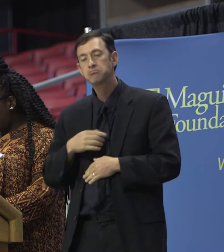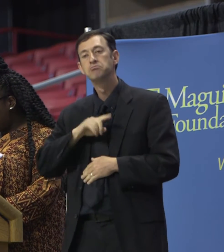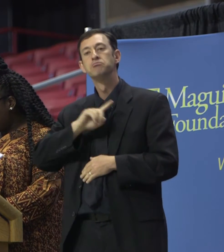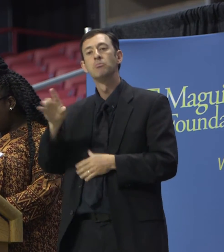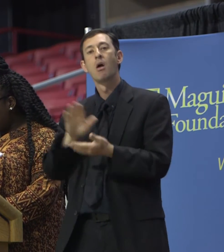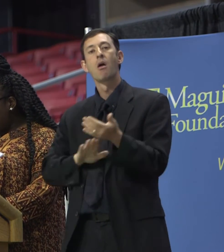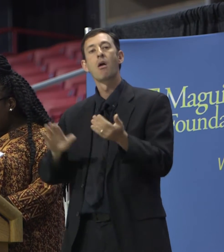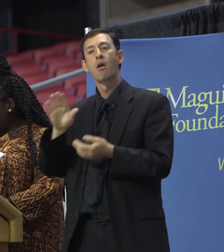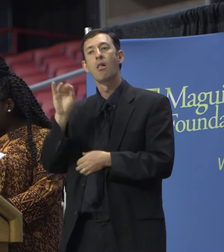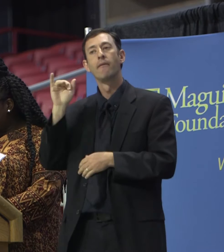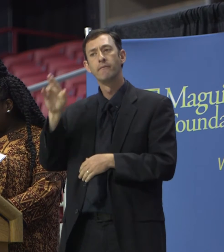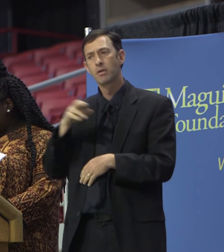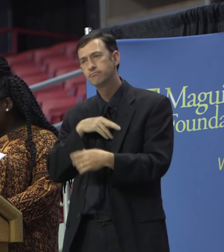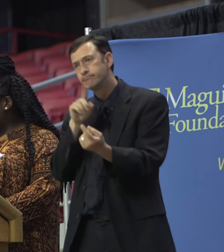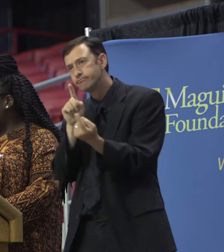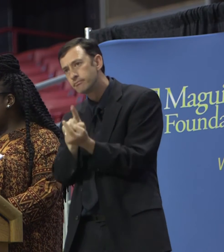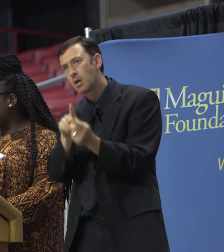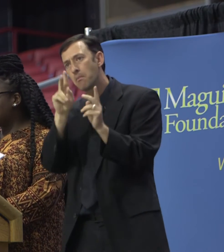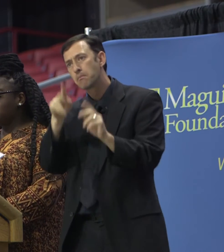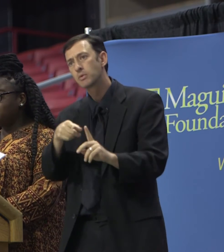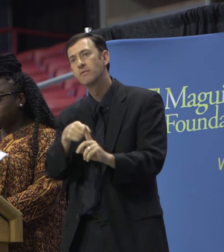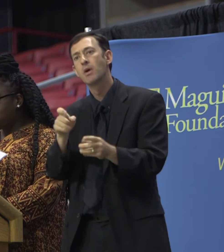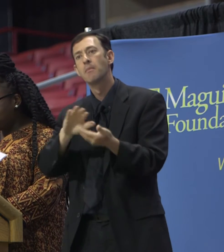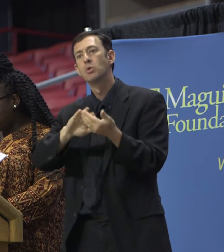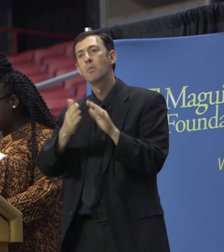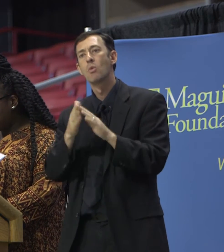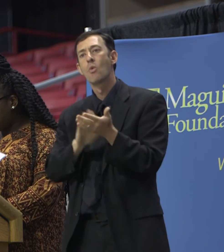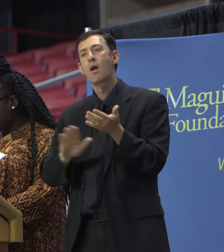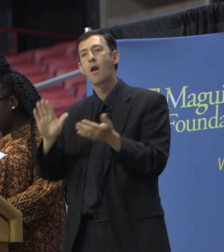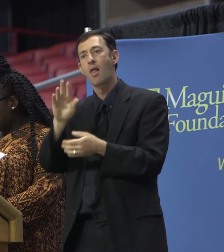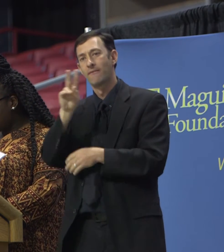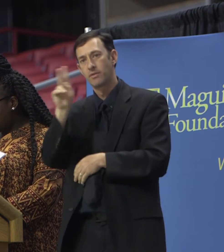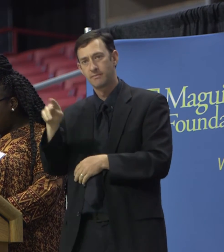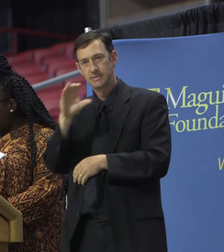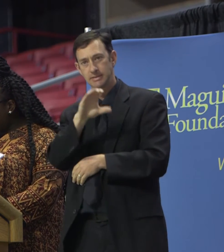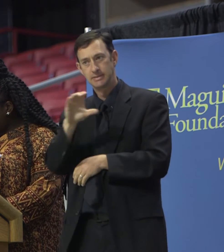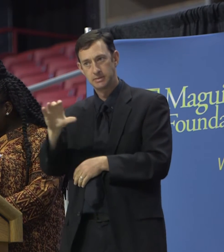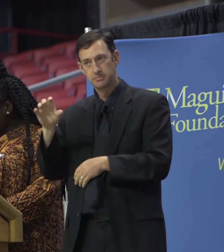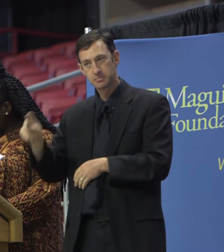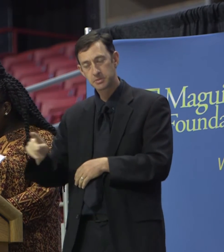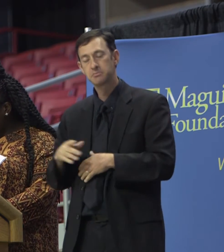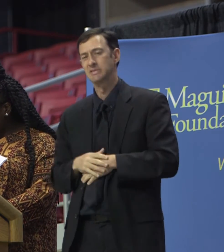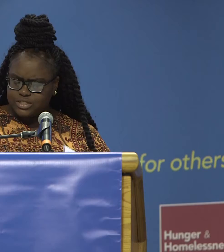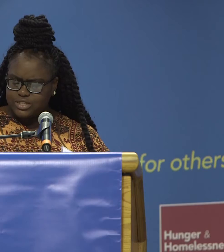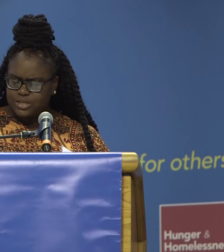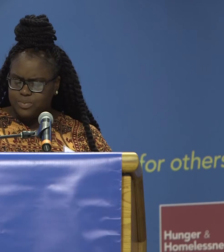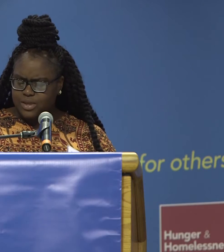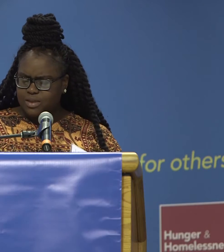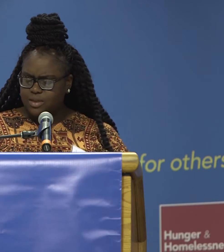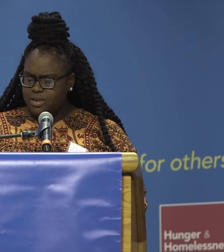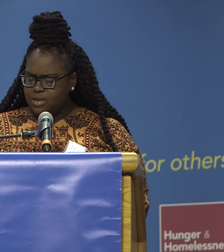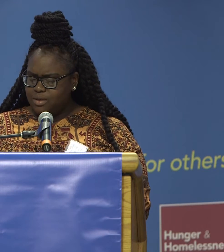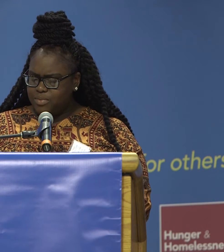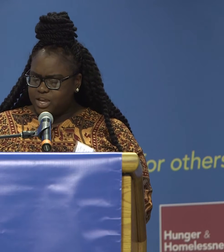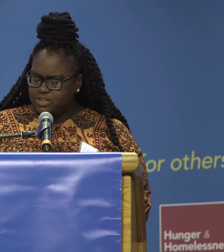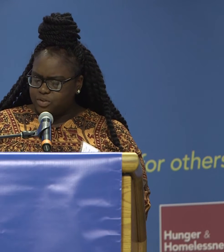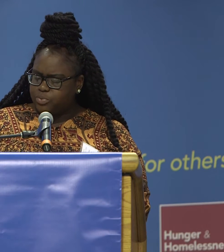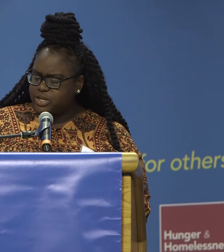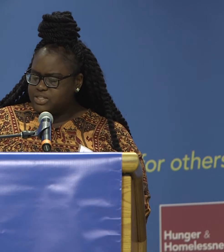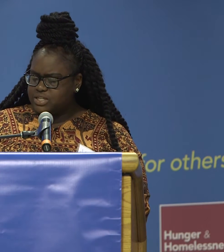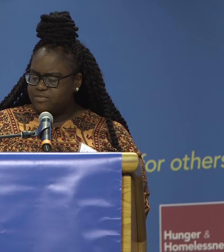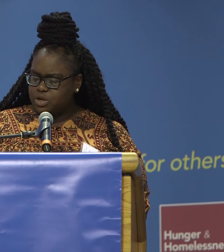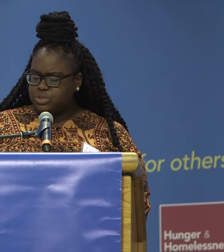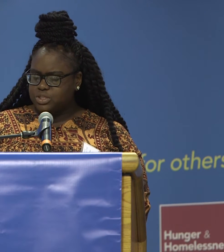college fair and met a representative from Community College of Philadelphia. I was hesitant to consider CCP because